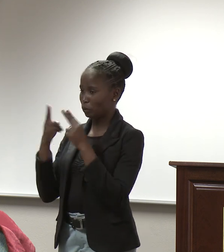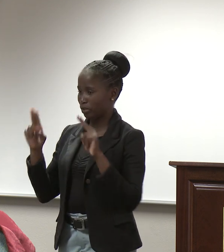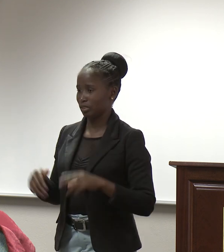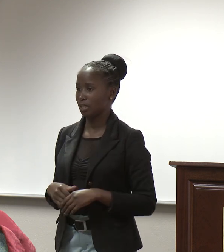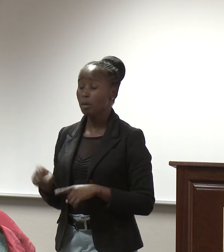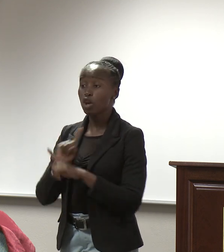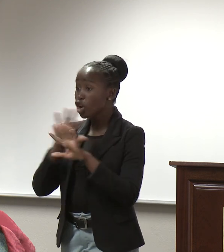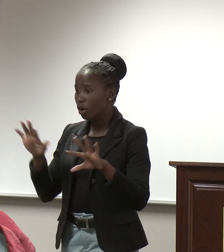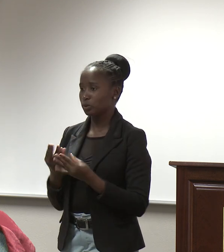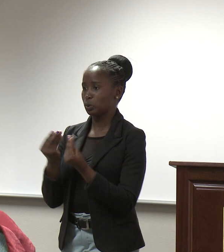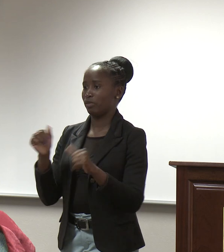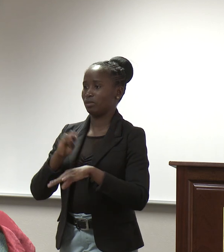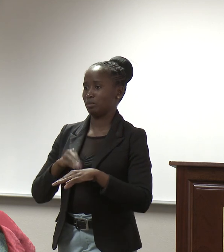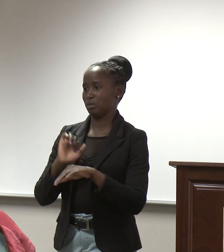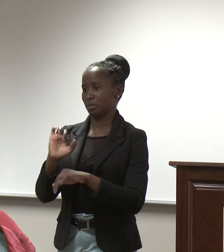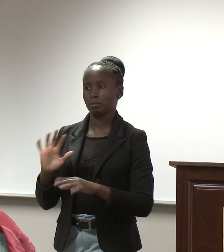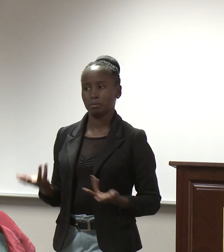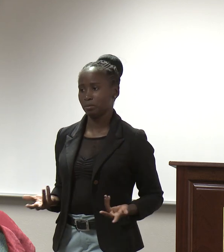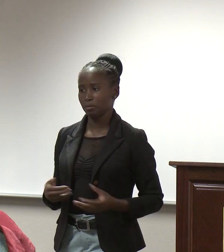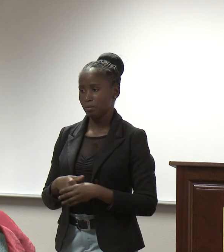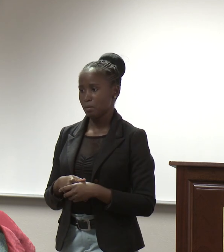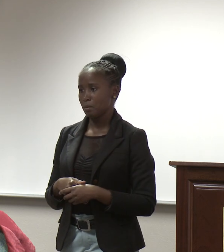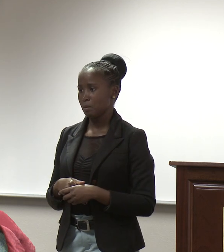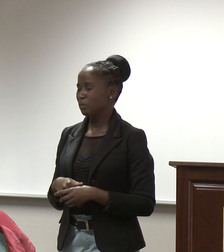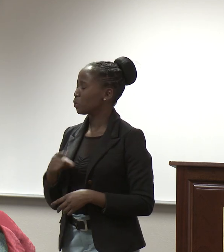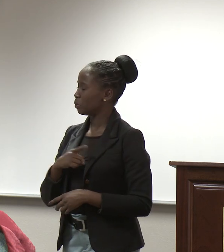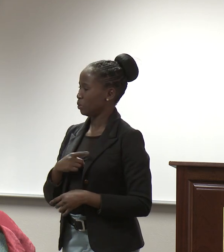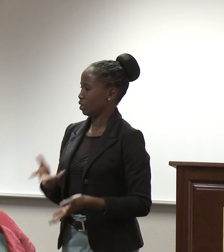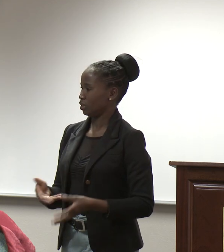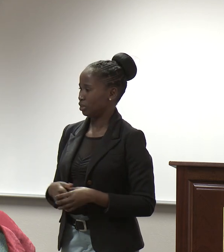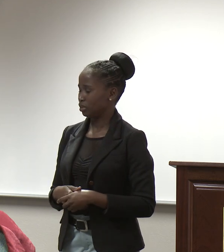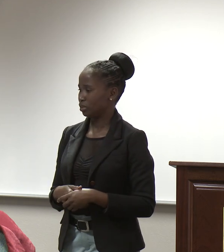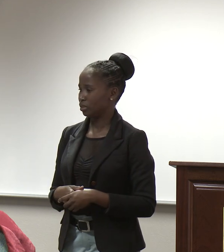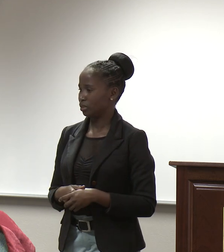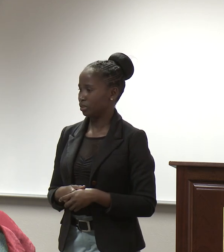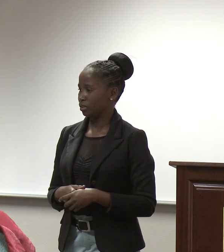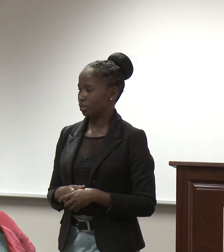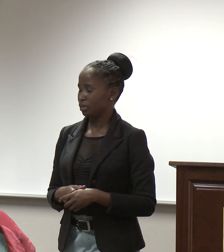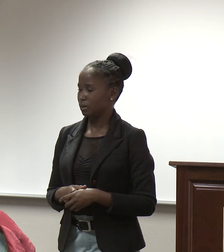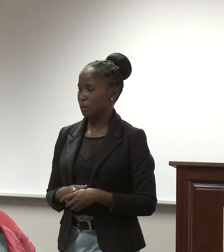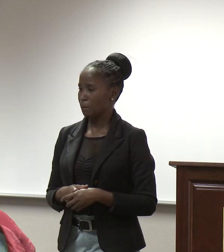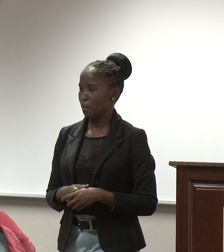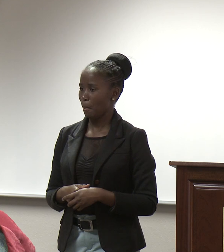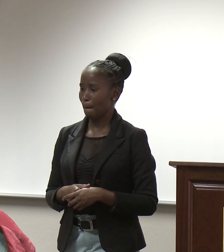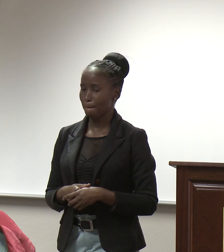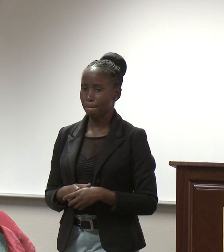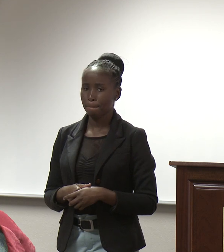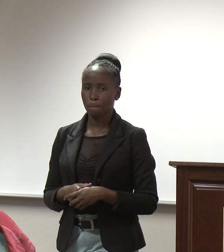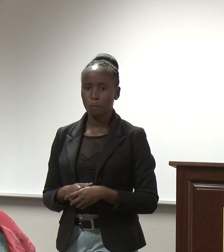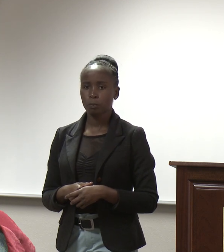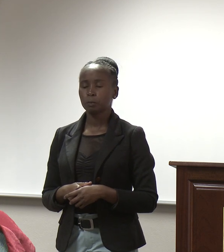military. It's the universities, right? So why is that? Because they want